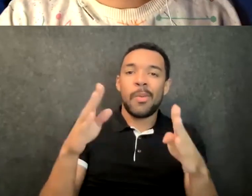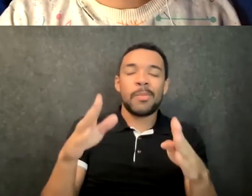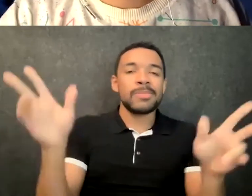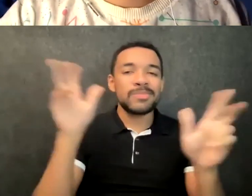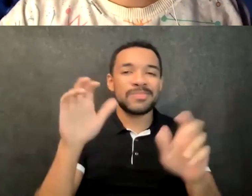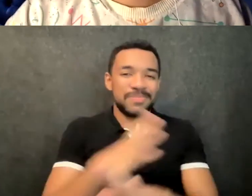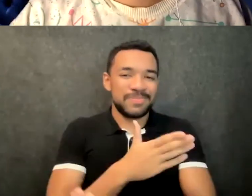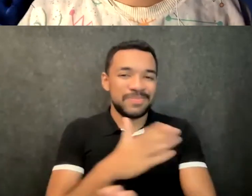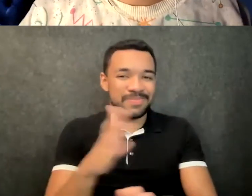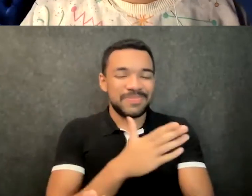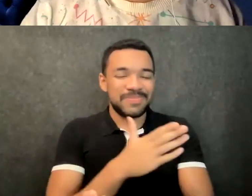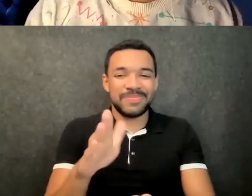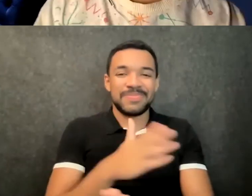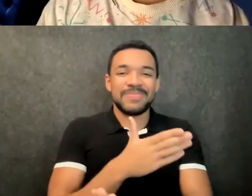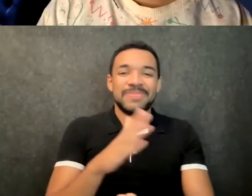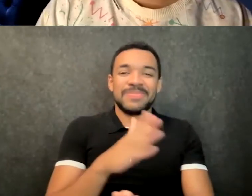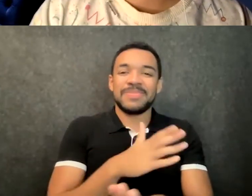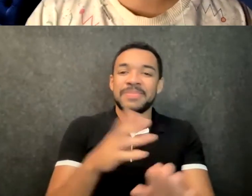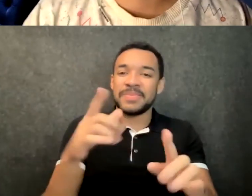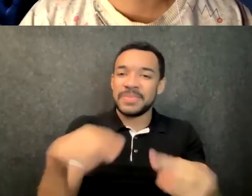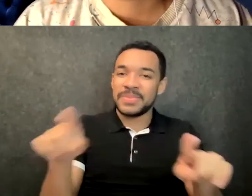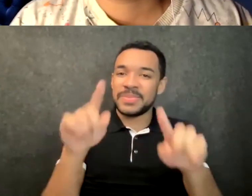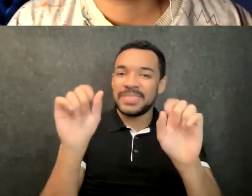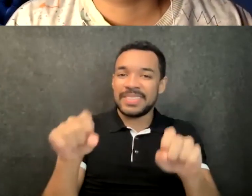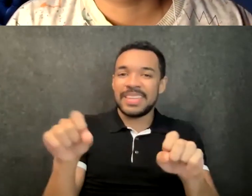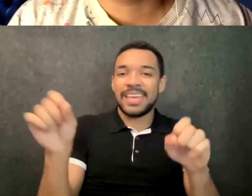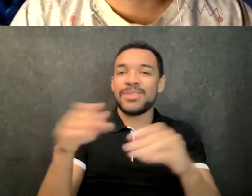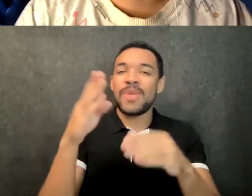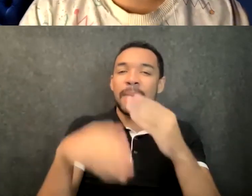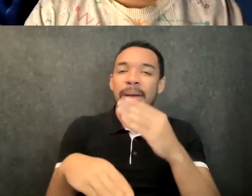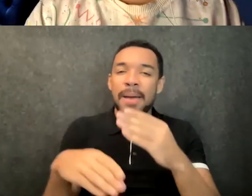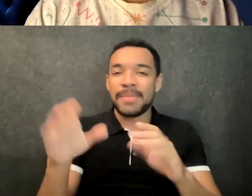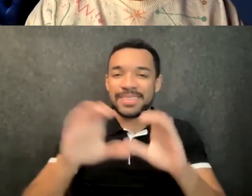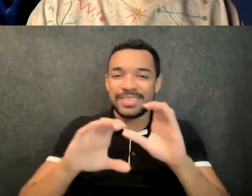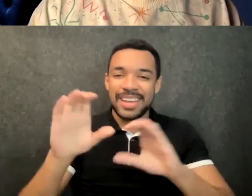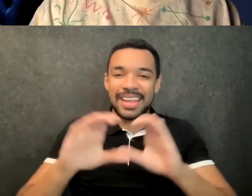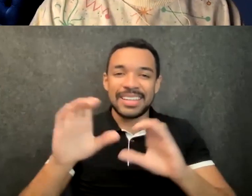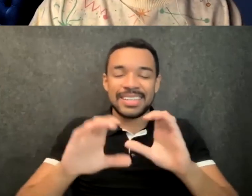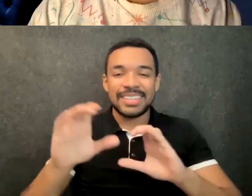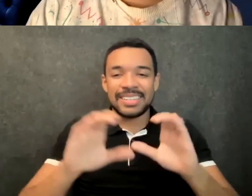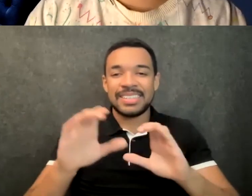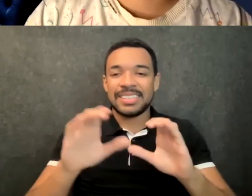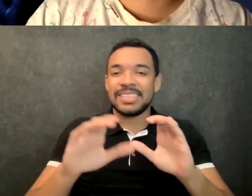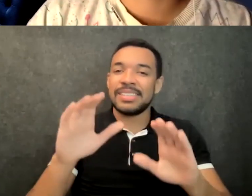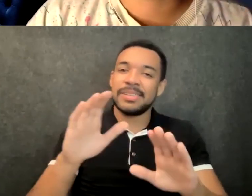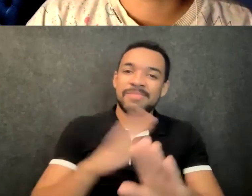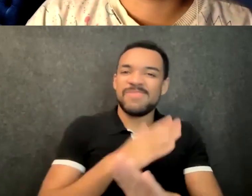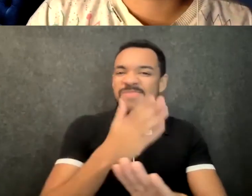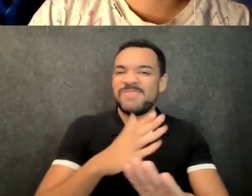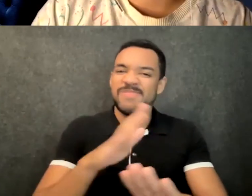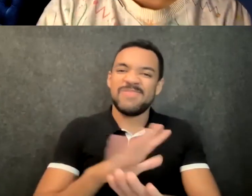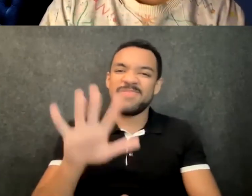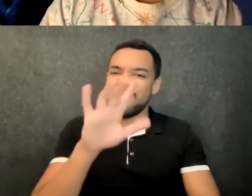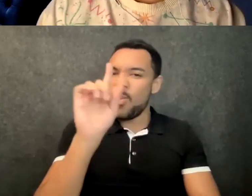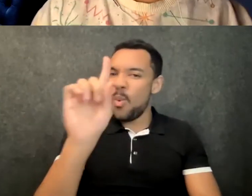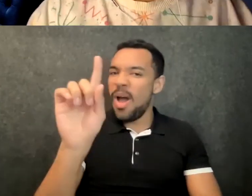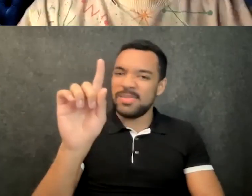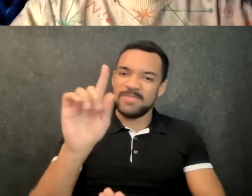keep the room open so that y'all can wrap up in the chat, and it'll be about a song long is how long the